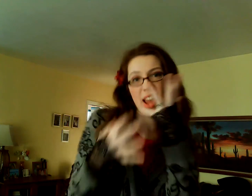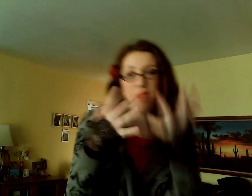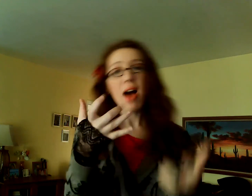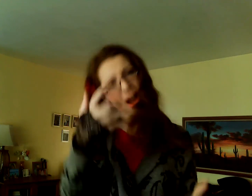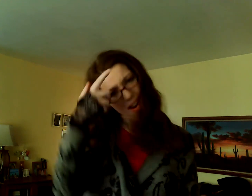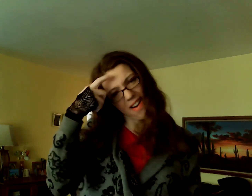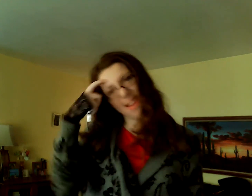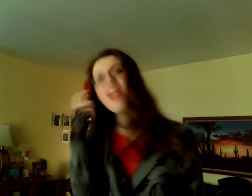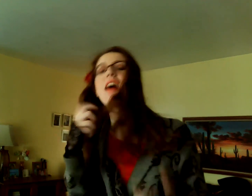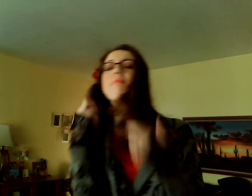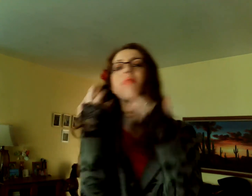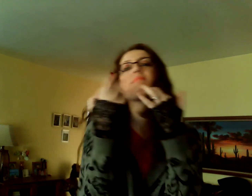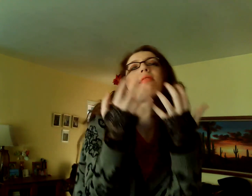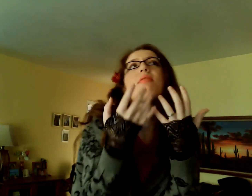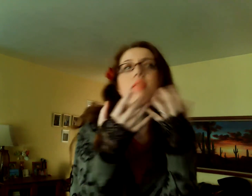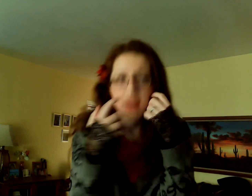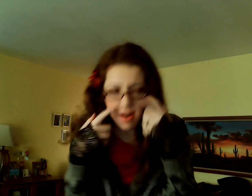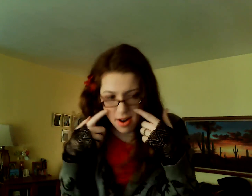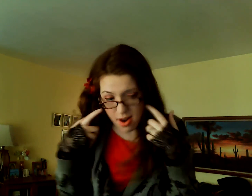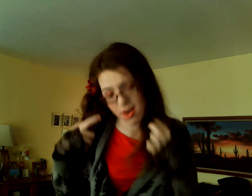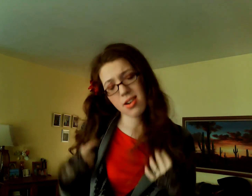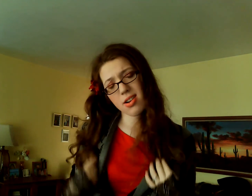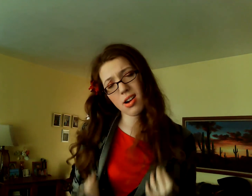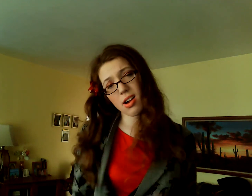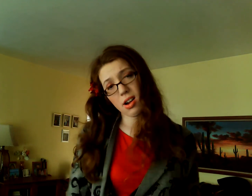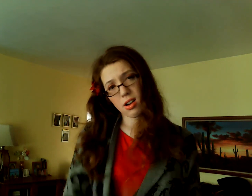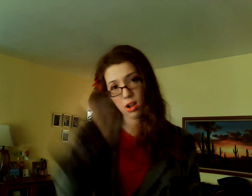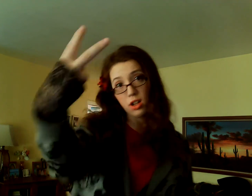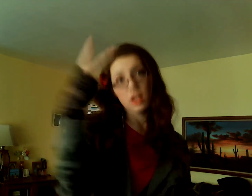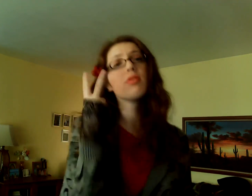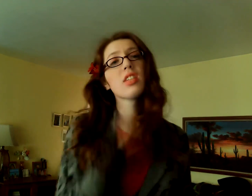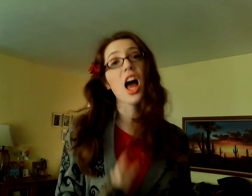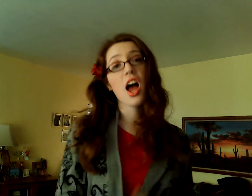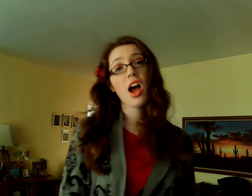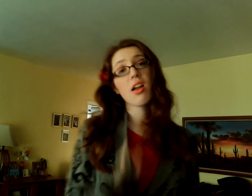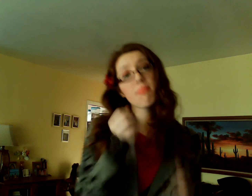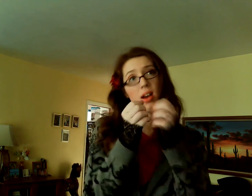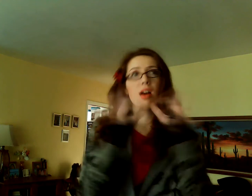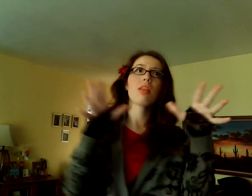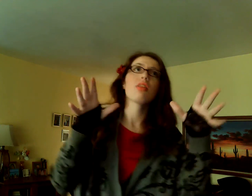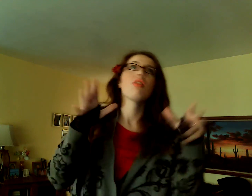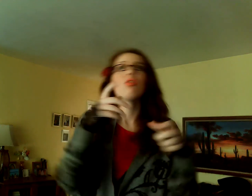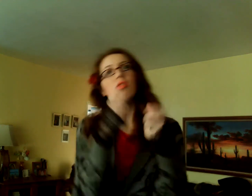been burned, I've been burned And you know